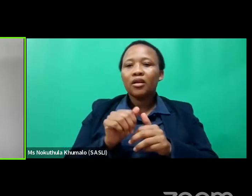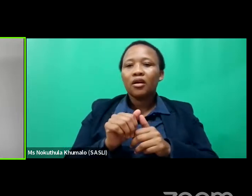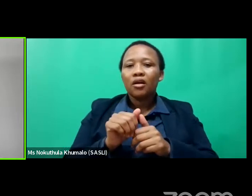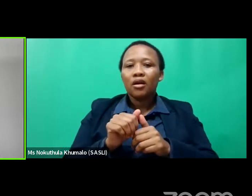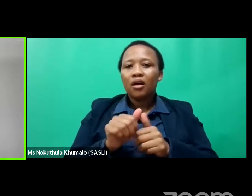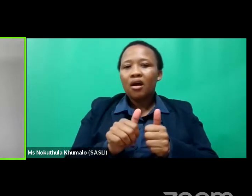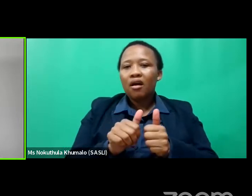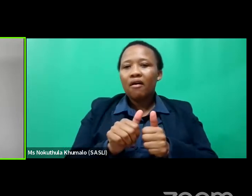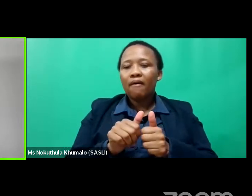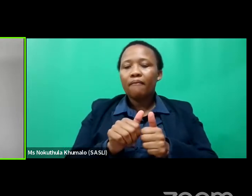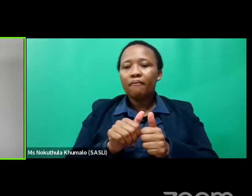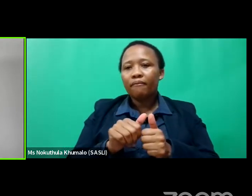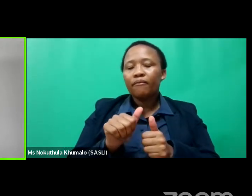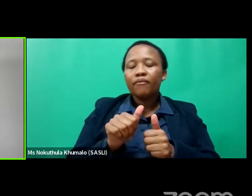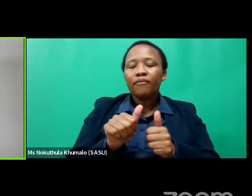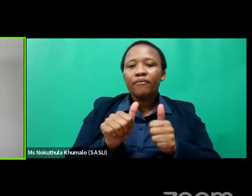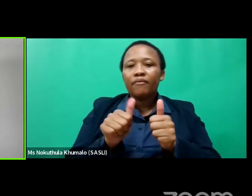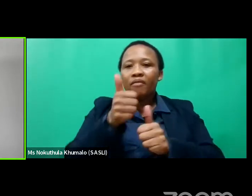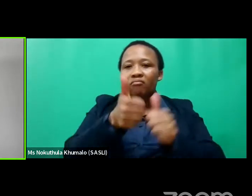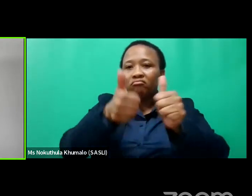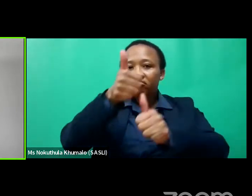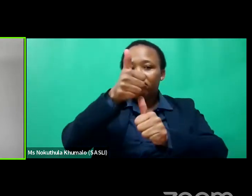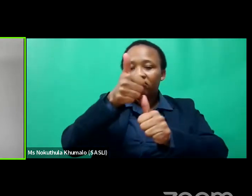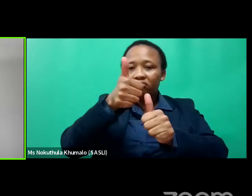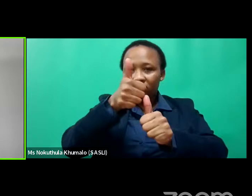of UKZN, Professor Nana Poku,